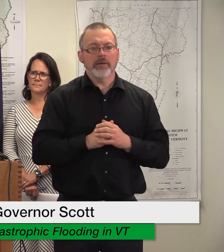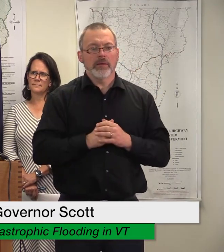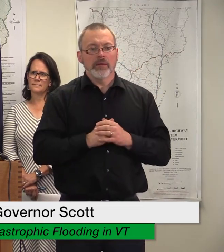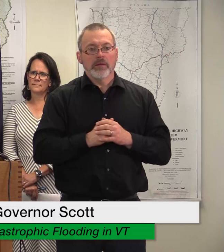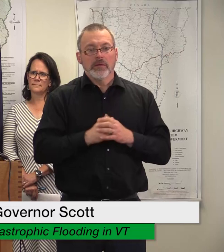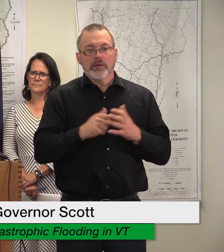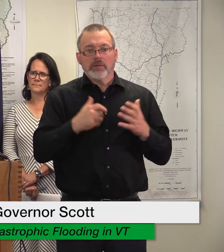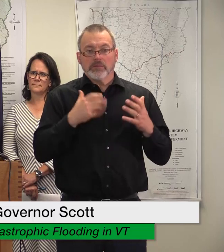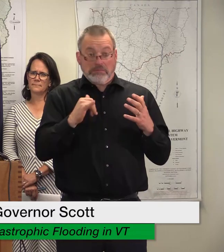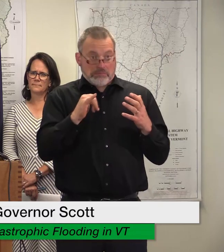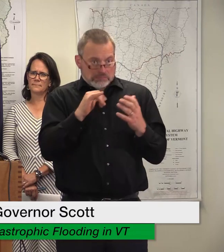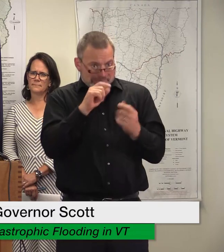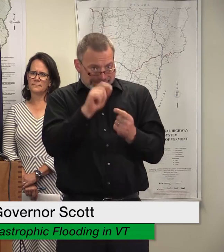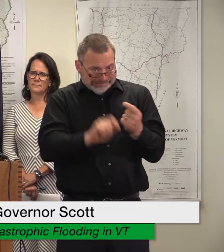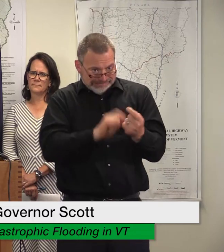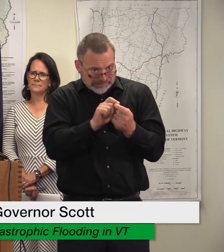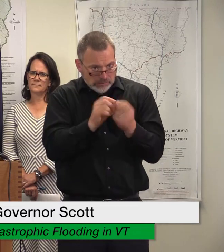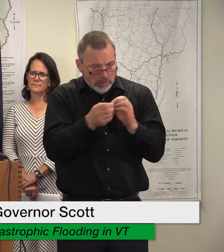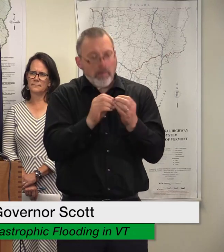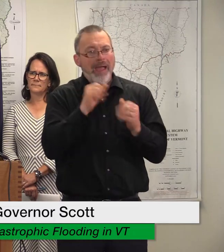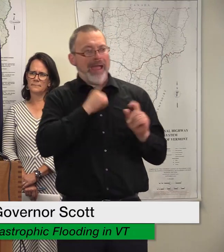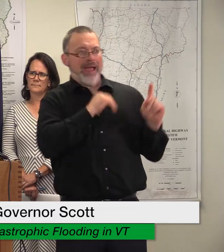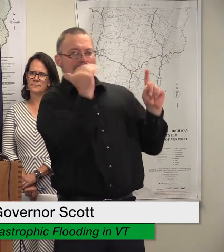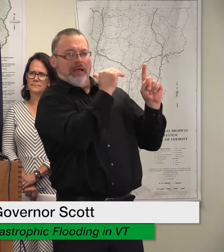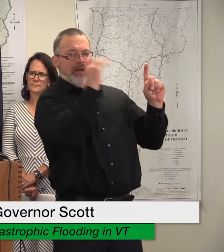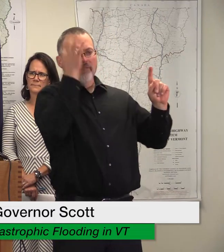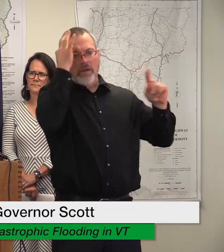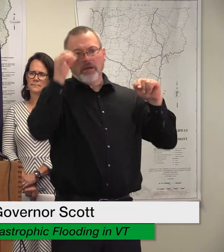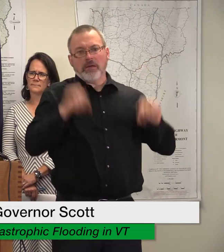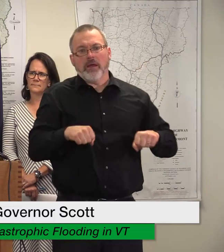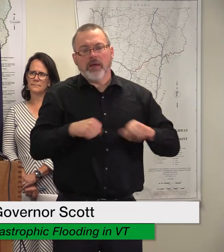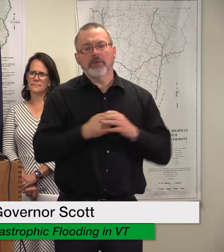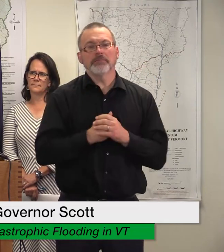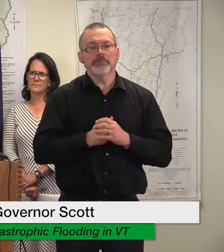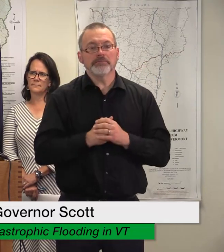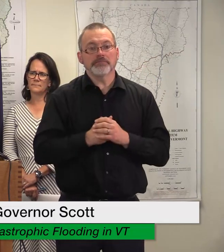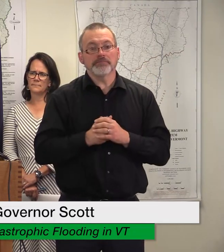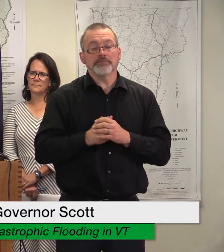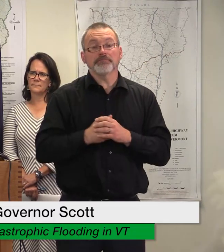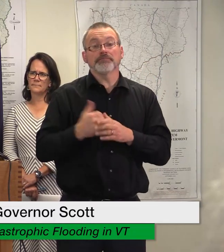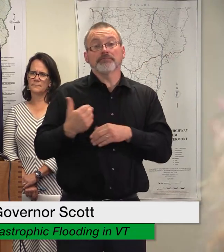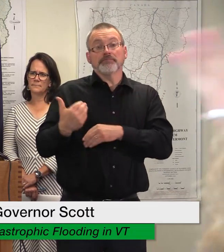damage. As of last night, 211 has received